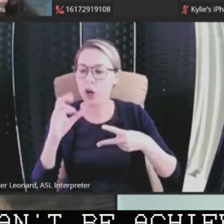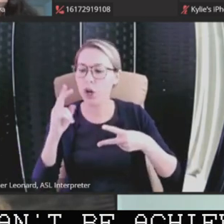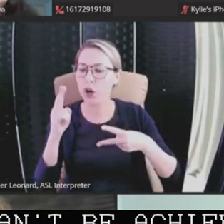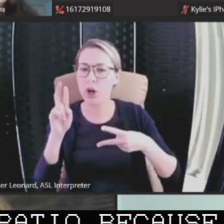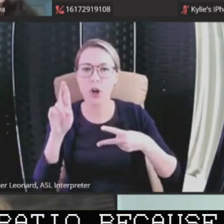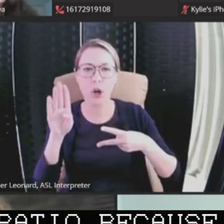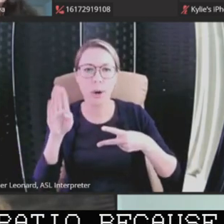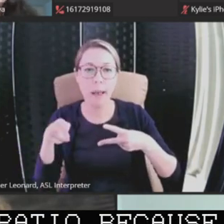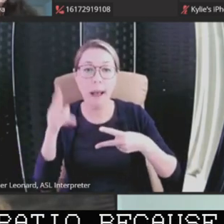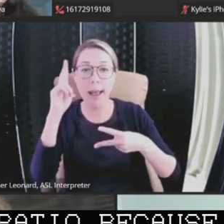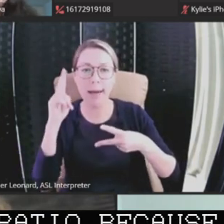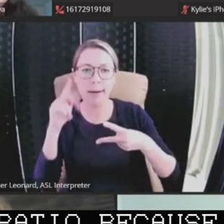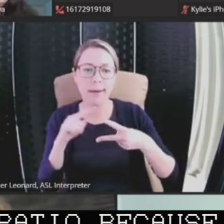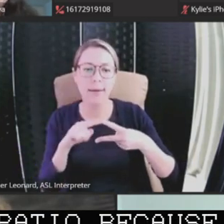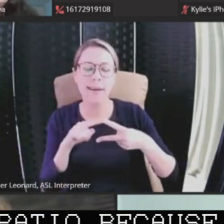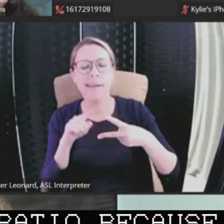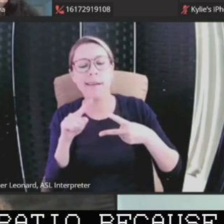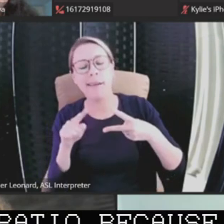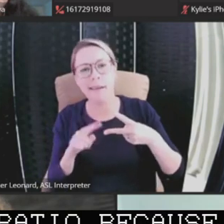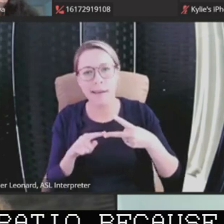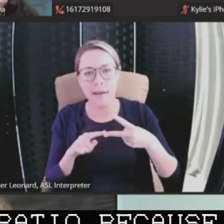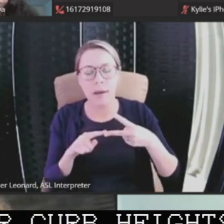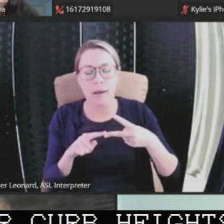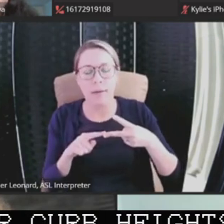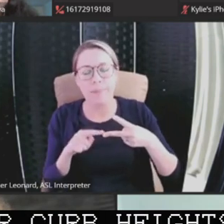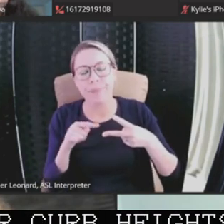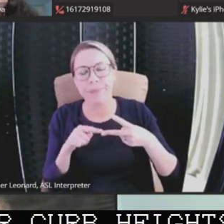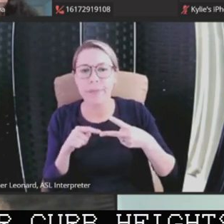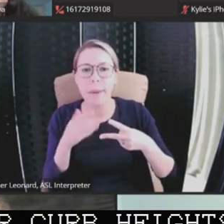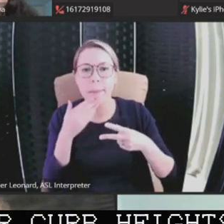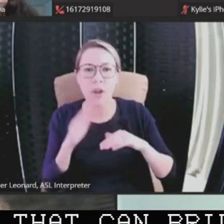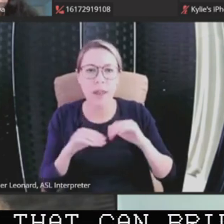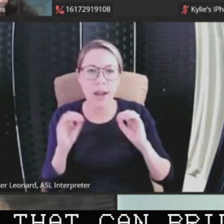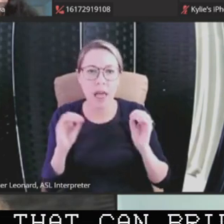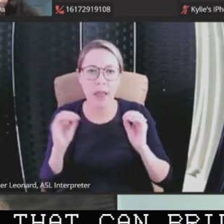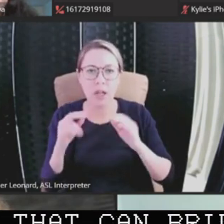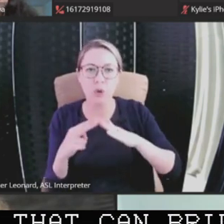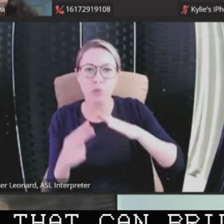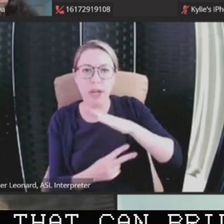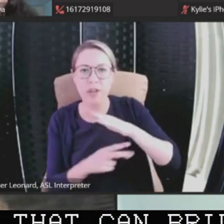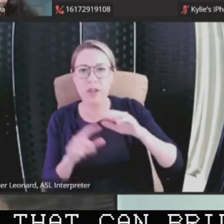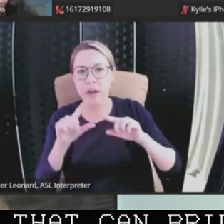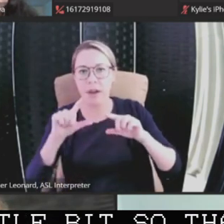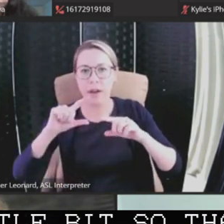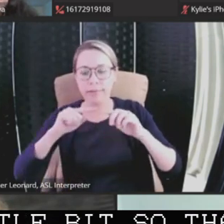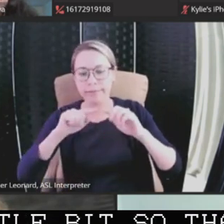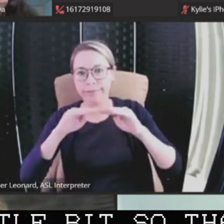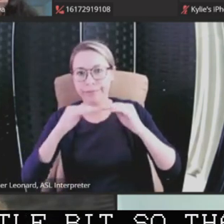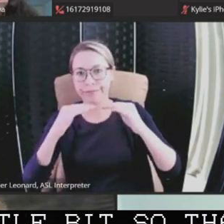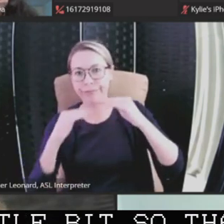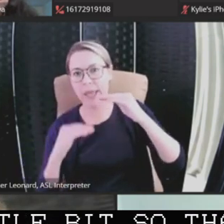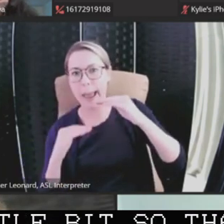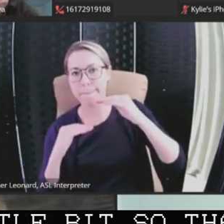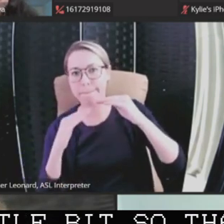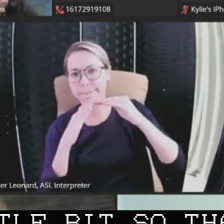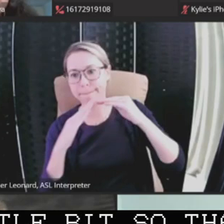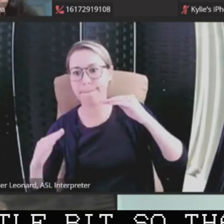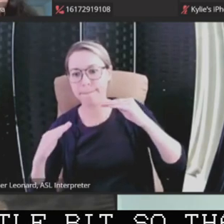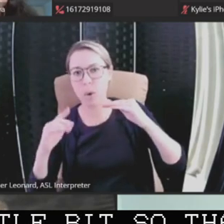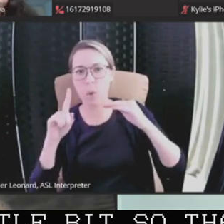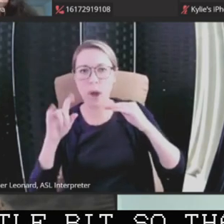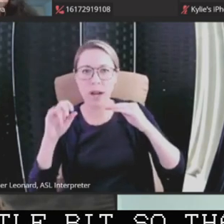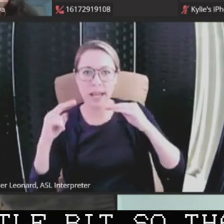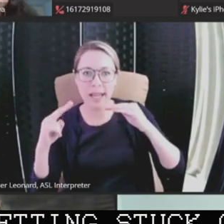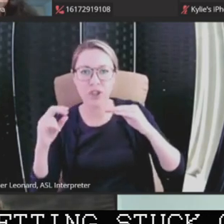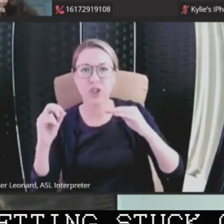bridge that gap at least a little bit, so that wheels aren't getting stuck on the inch or stuck in a gap